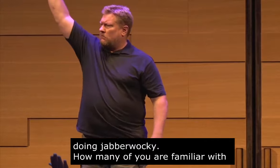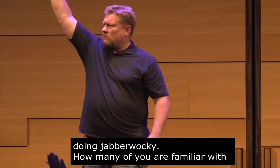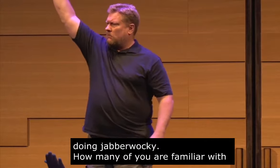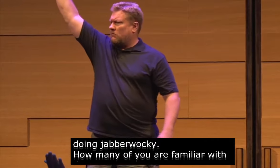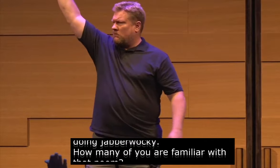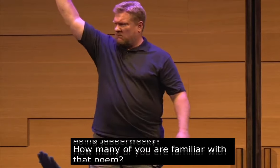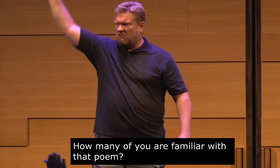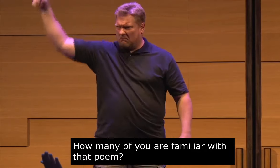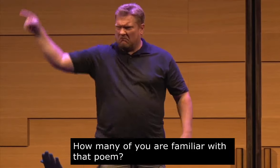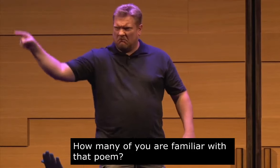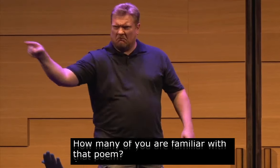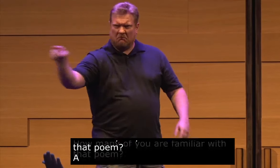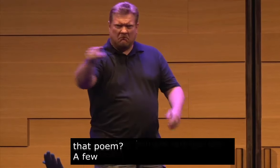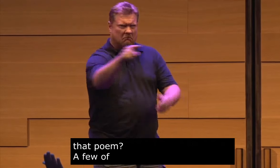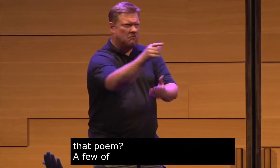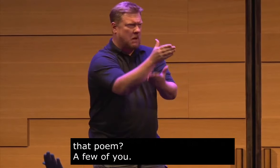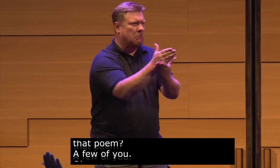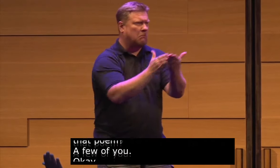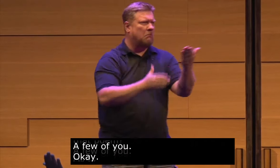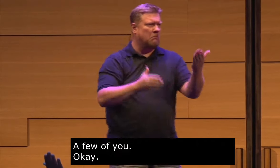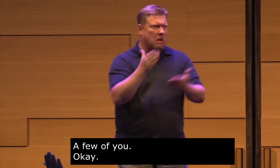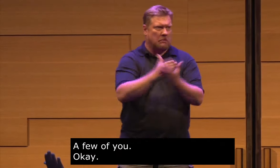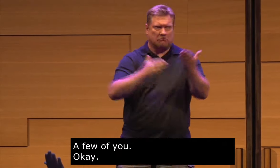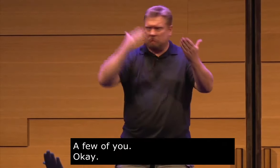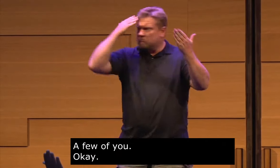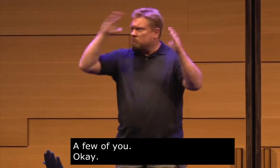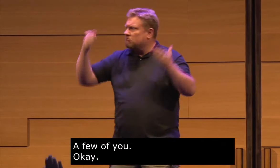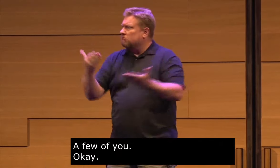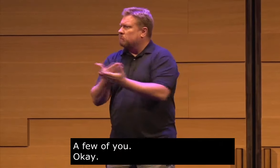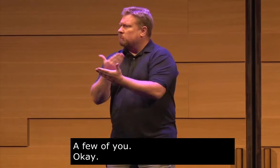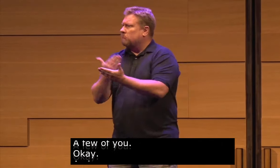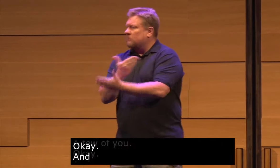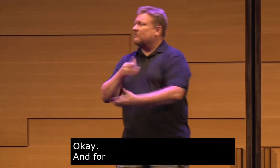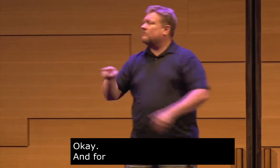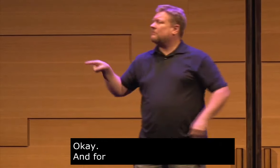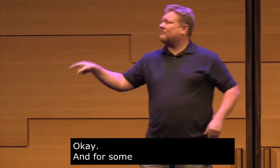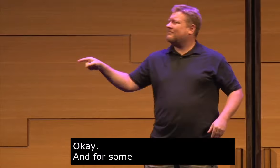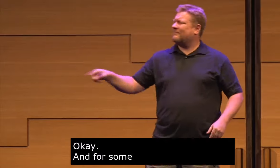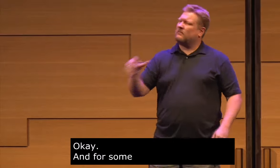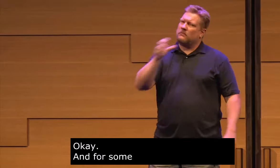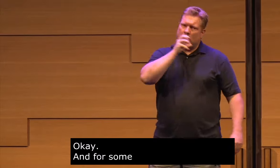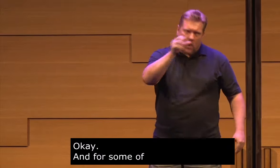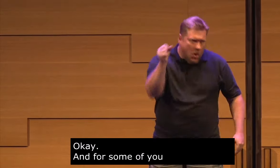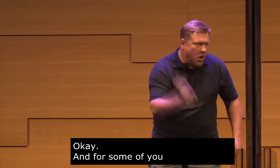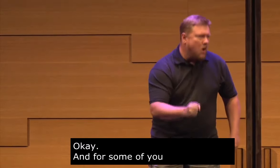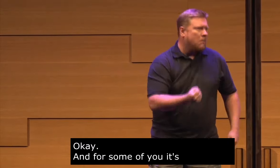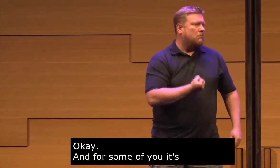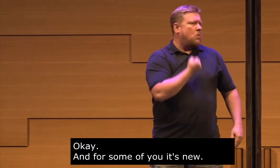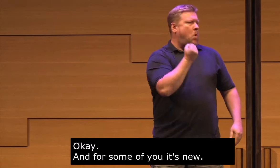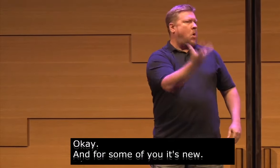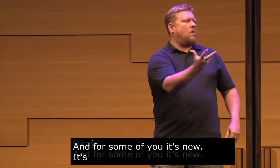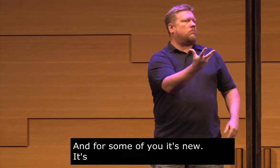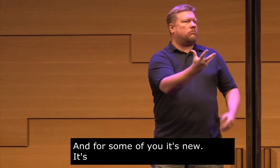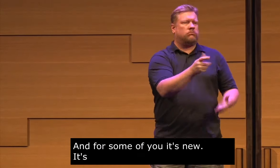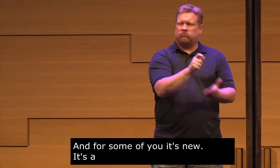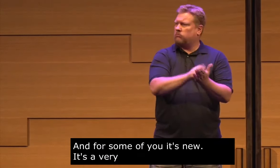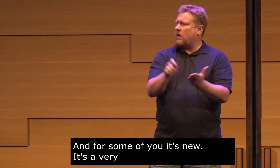poem? A few of you. Okay. And for some of you, it's new. It's a very